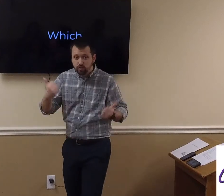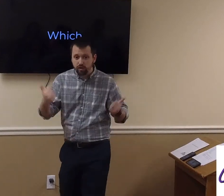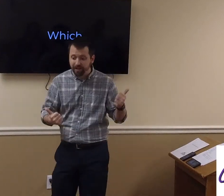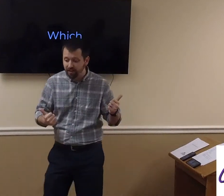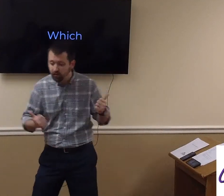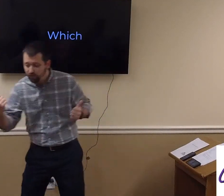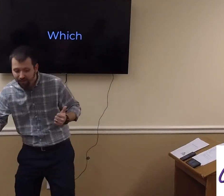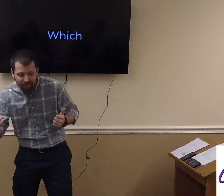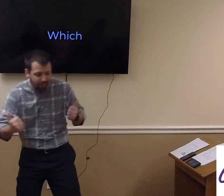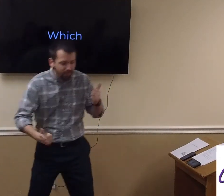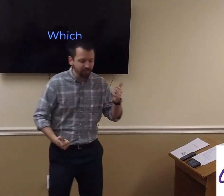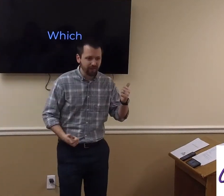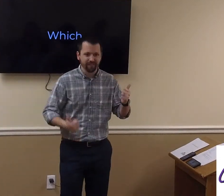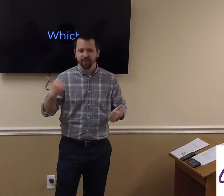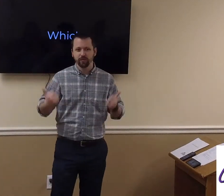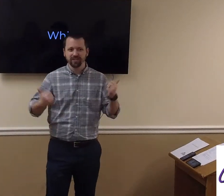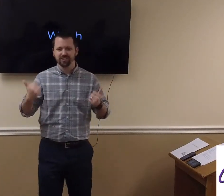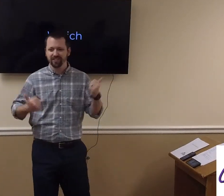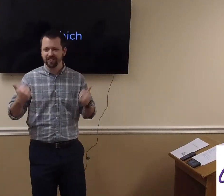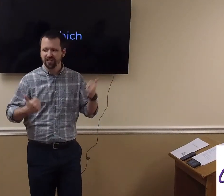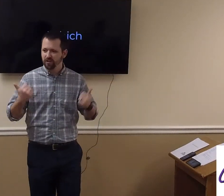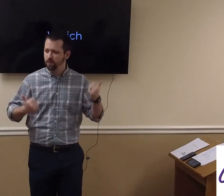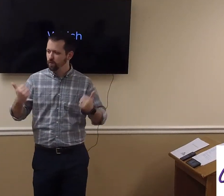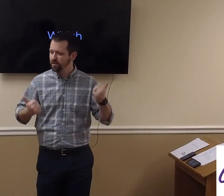Which way am I gonna go? Which?